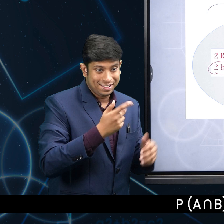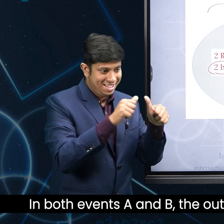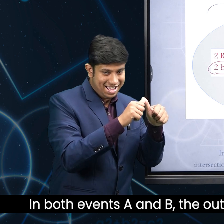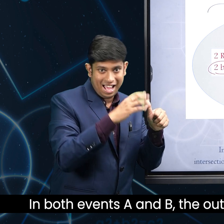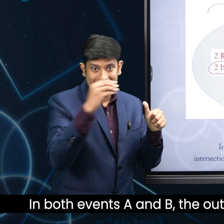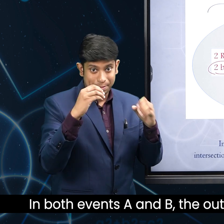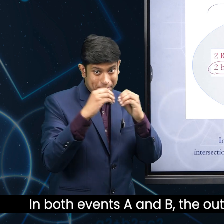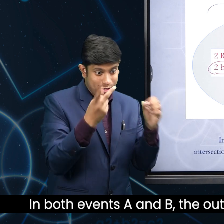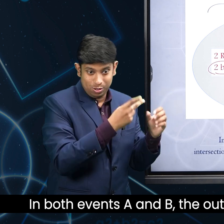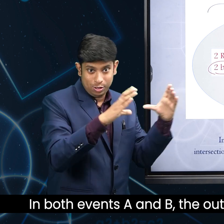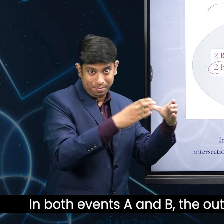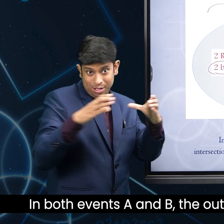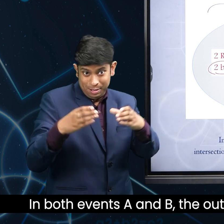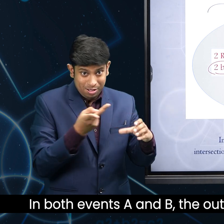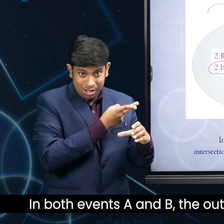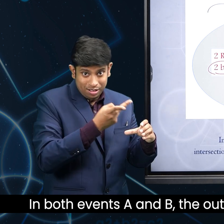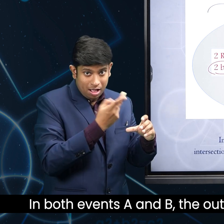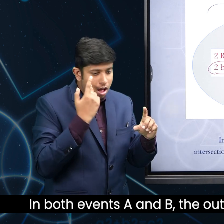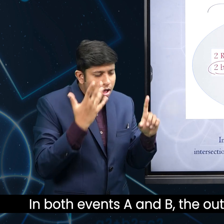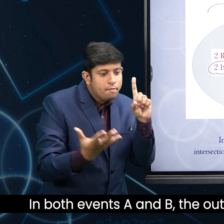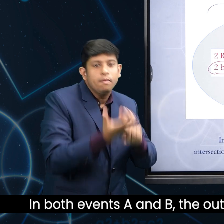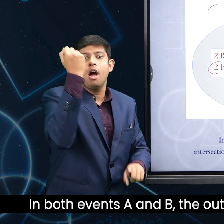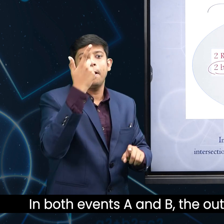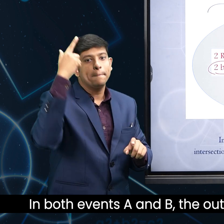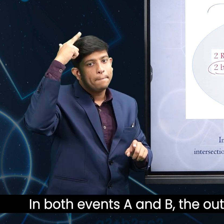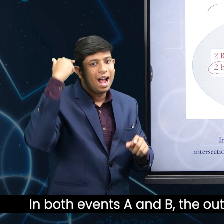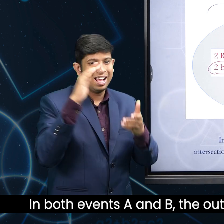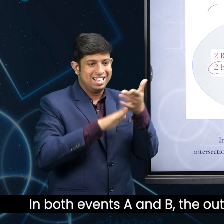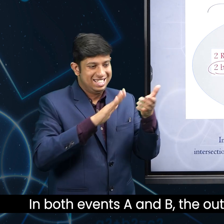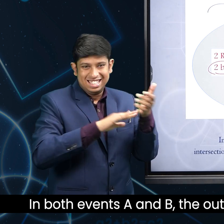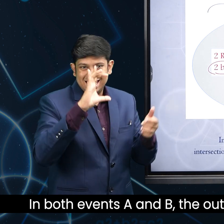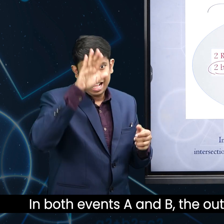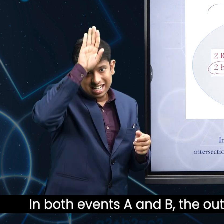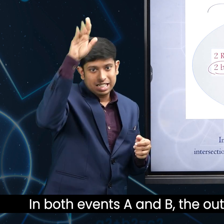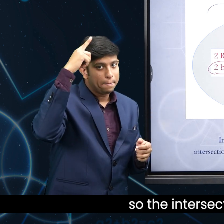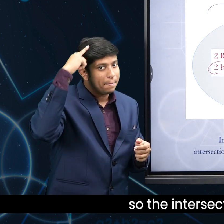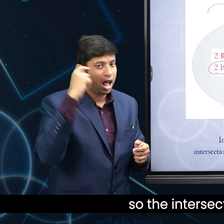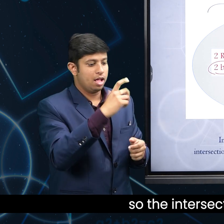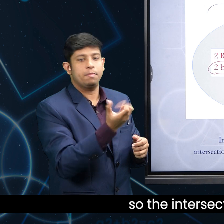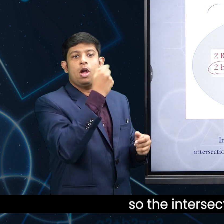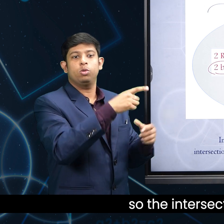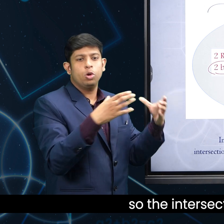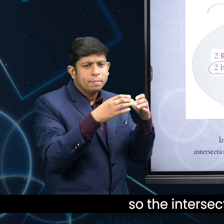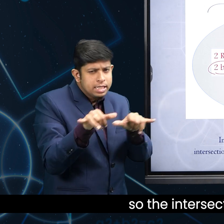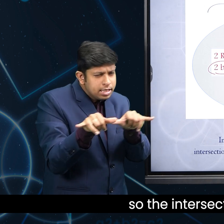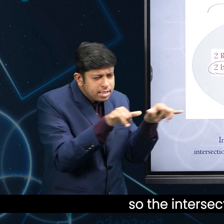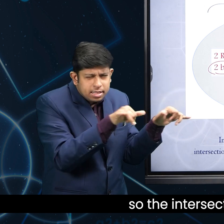In both events A and B, the outcome black king is present in common. So the intersection of two events is